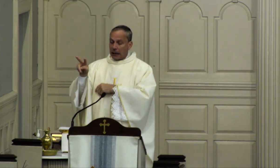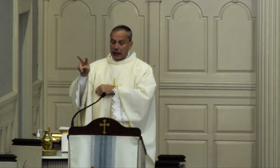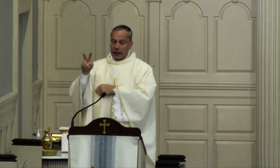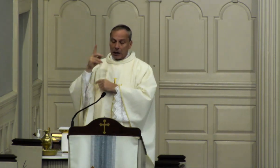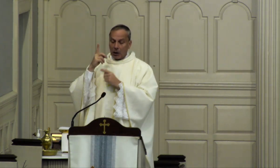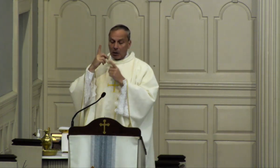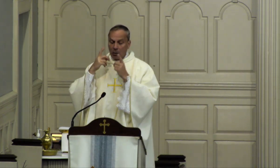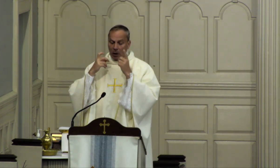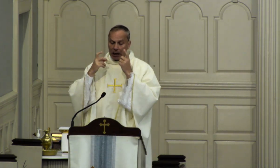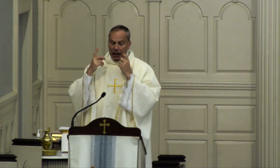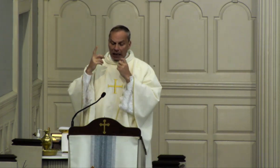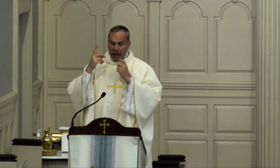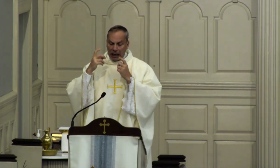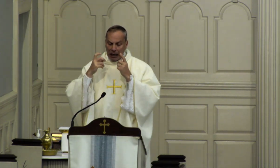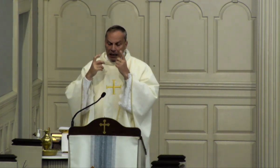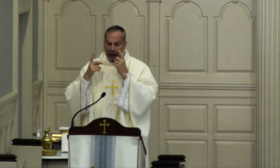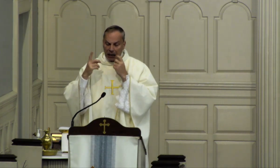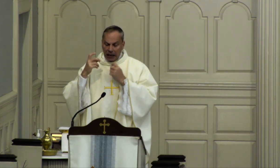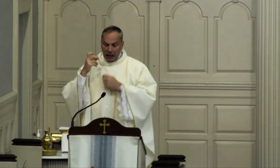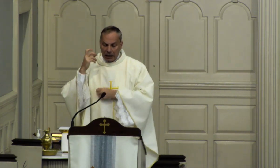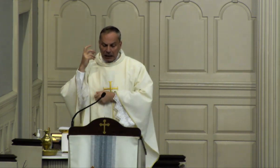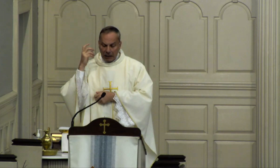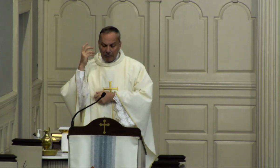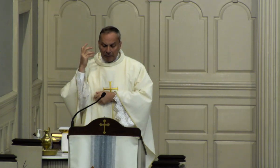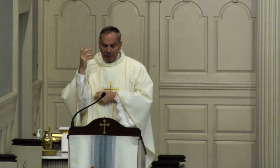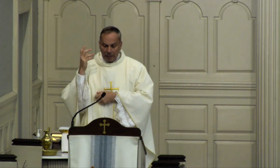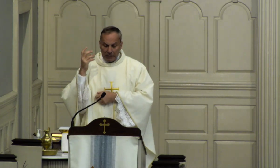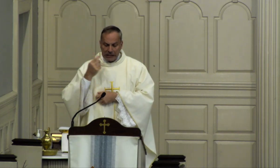he saw the city and wept over it,